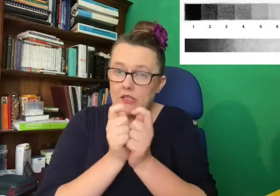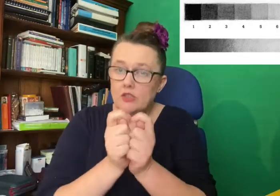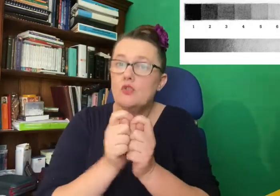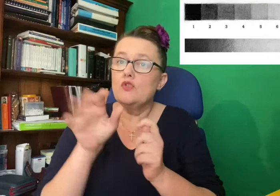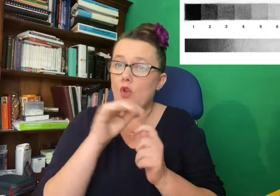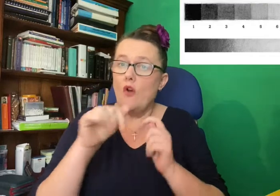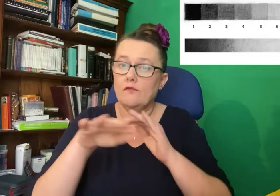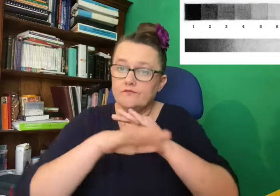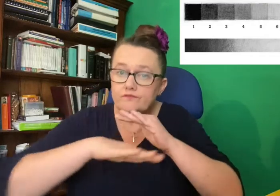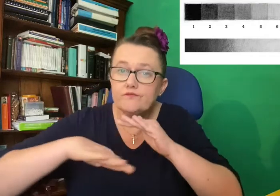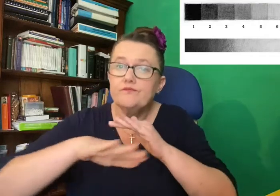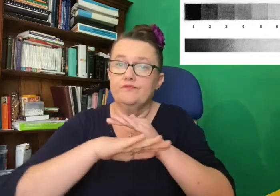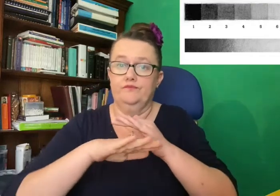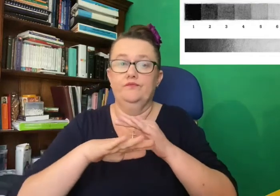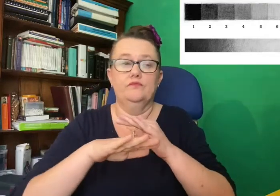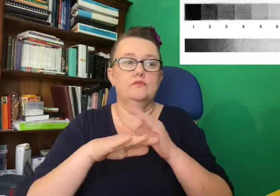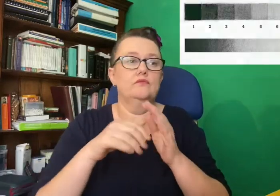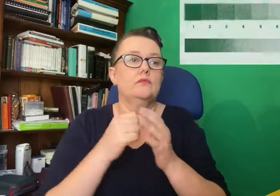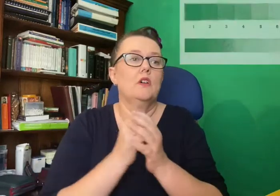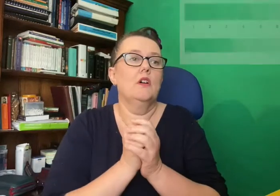dark are given different values.